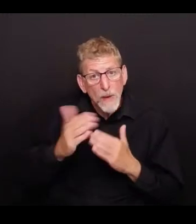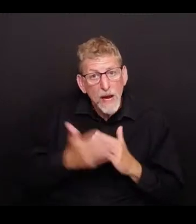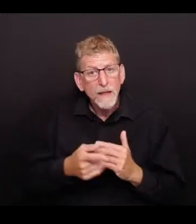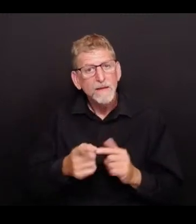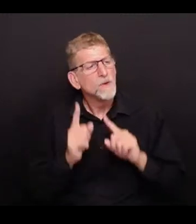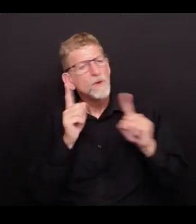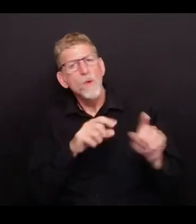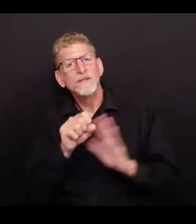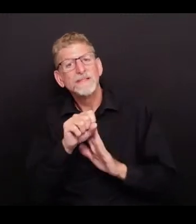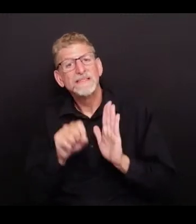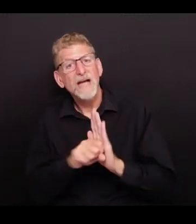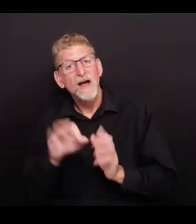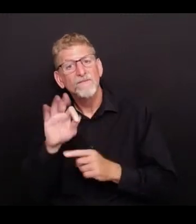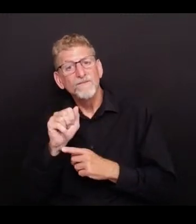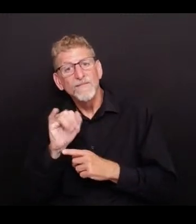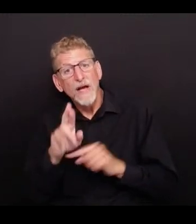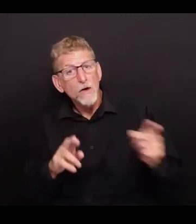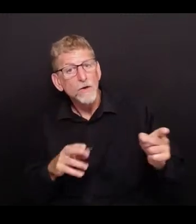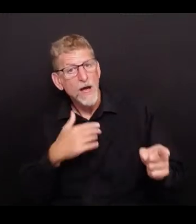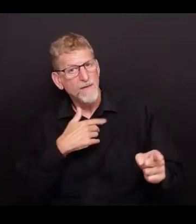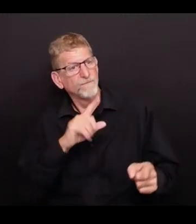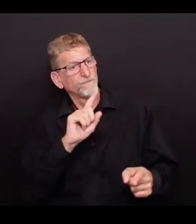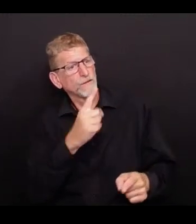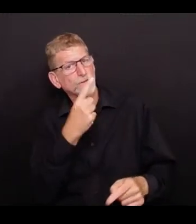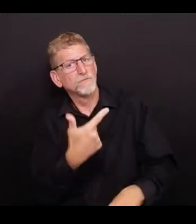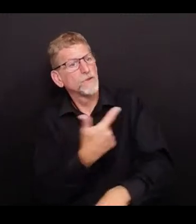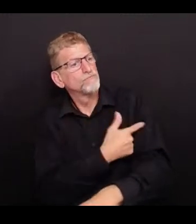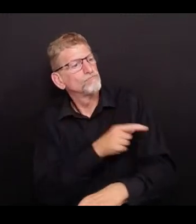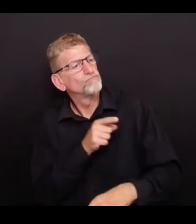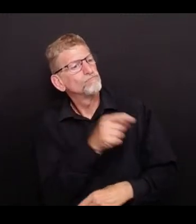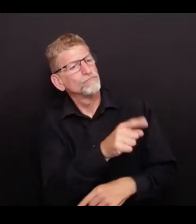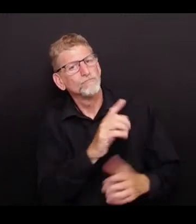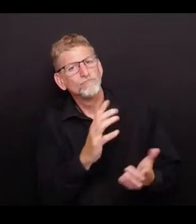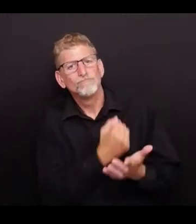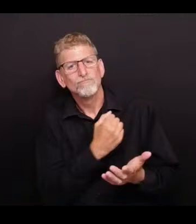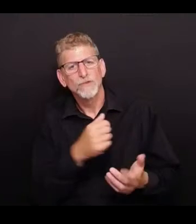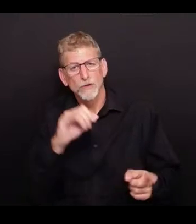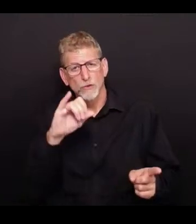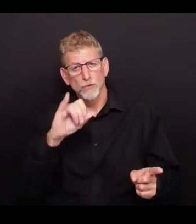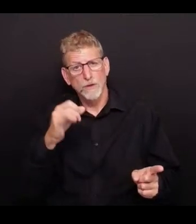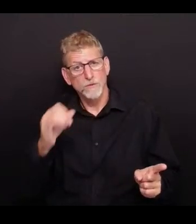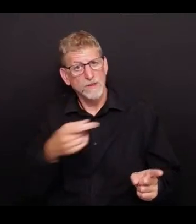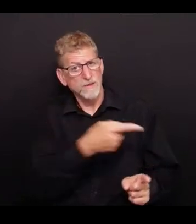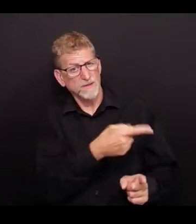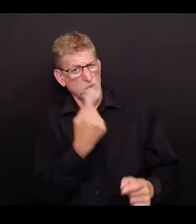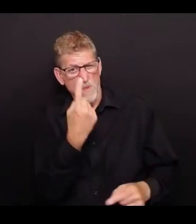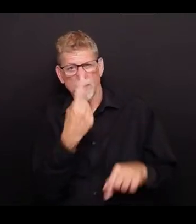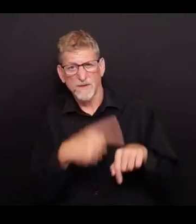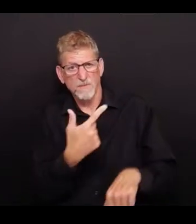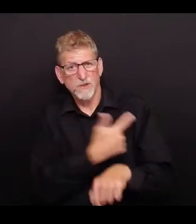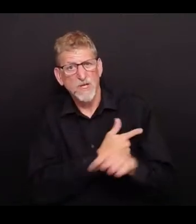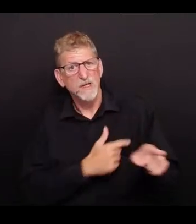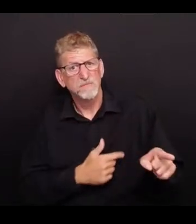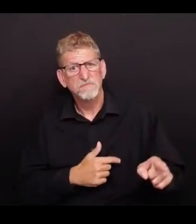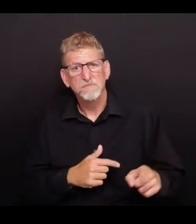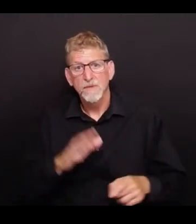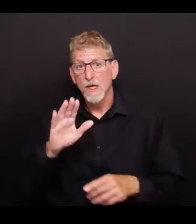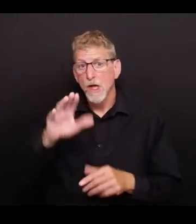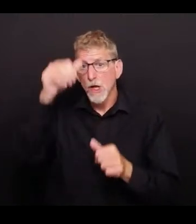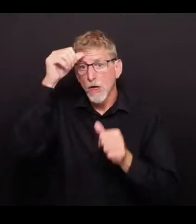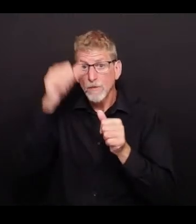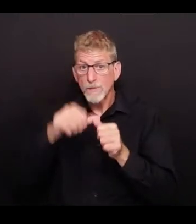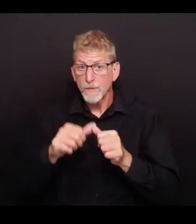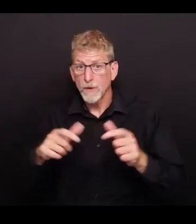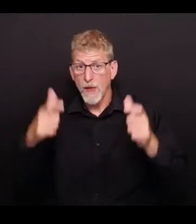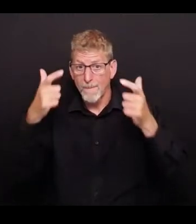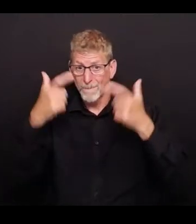to the state fair and be done with it. But then also, keep in mind that gathering